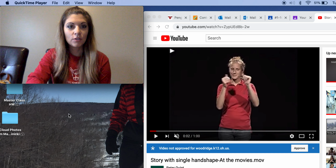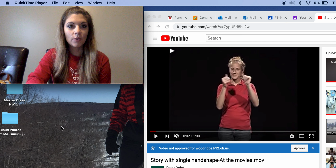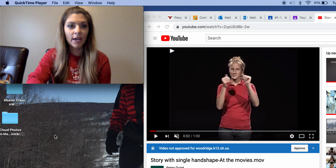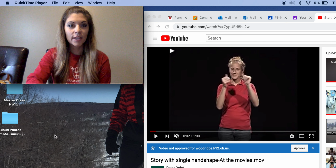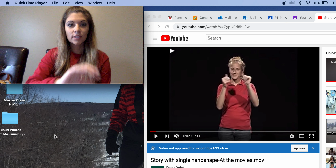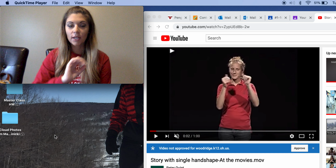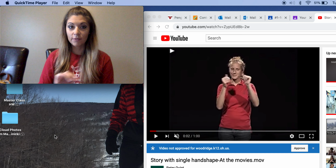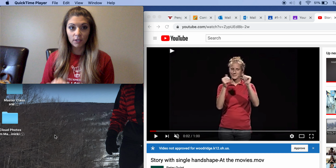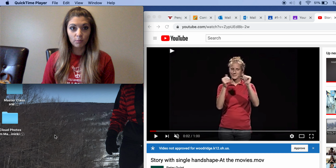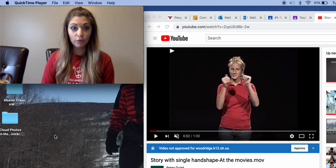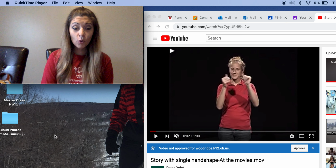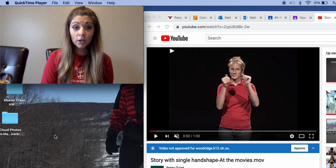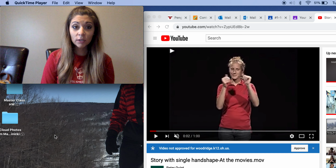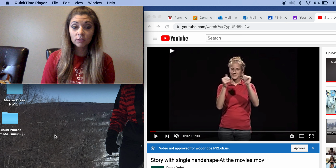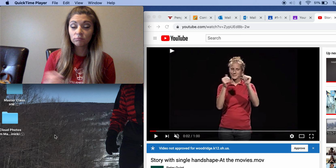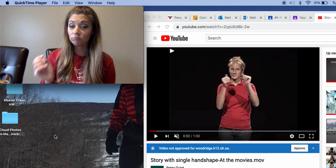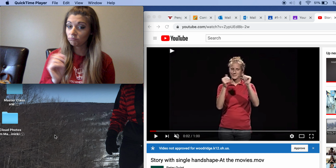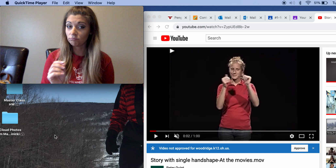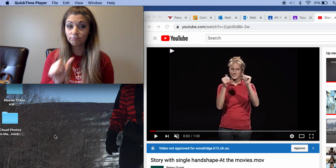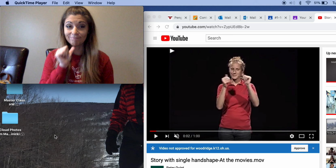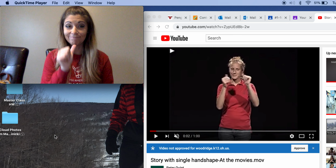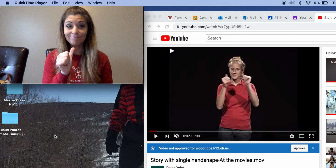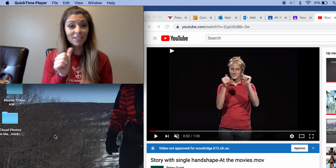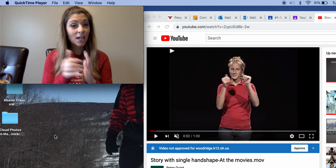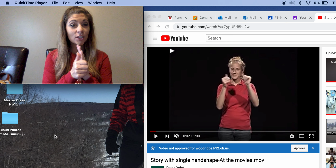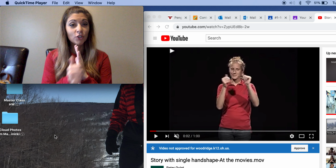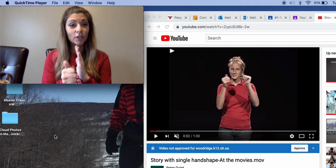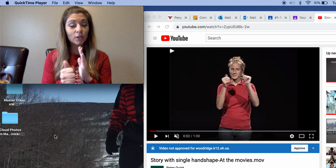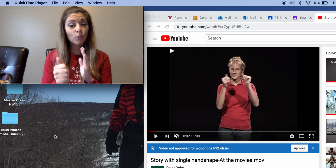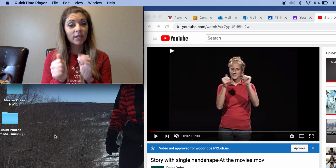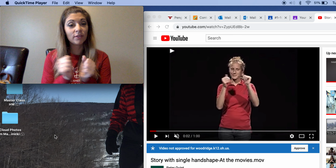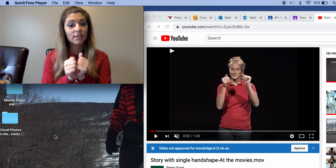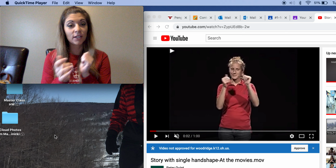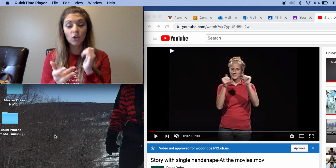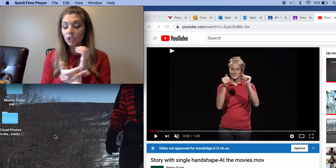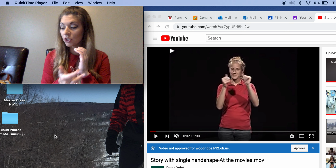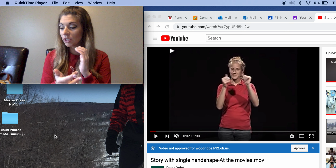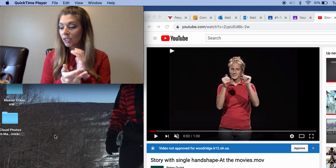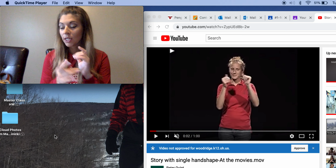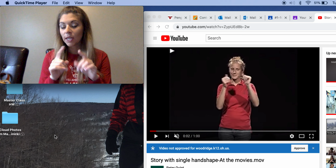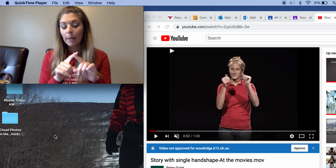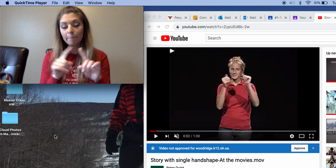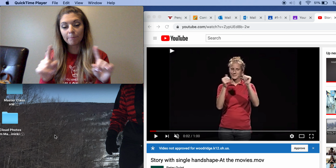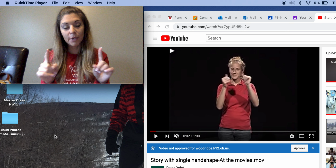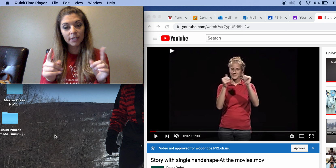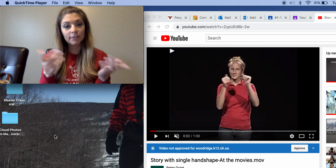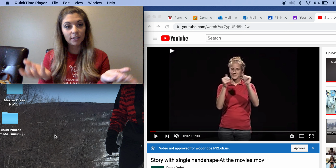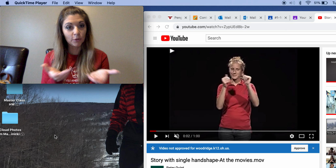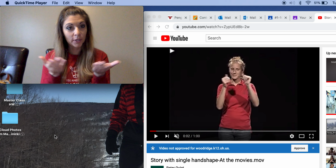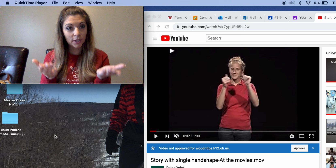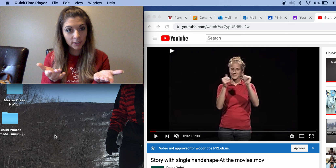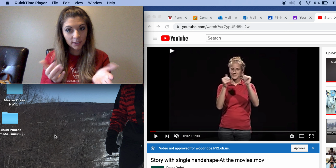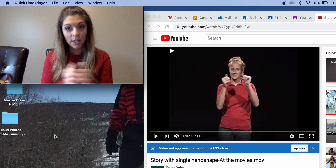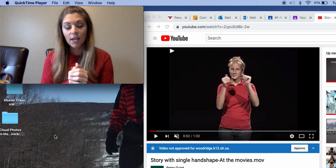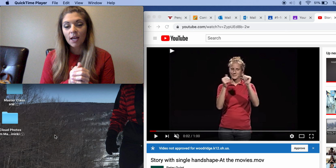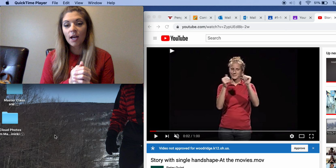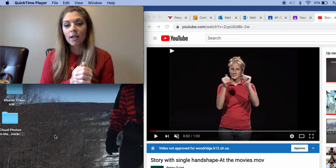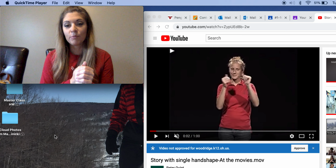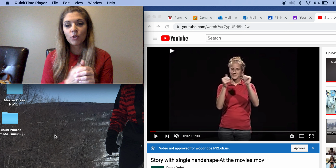Okay, so as I've said before, not good with technology, but here we